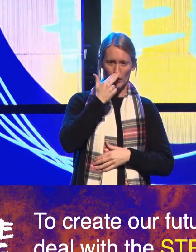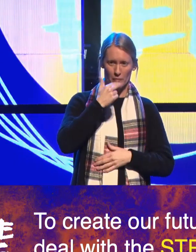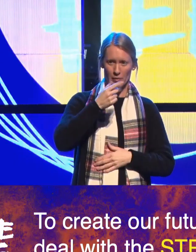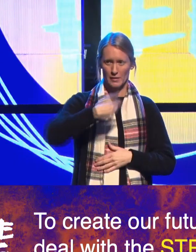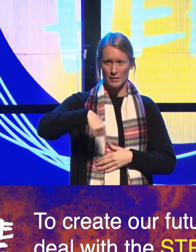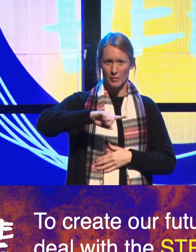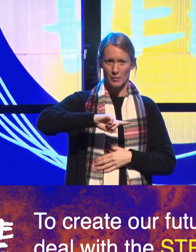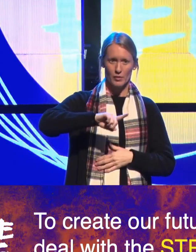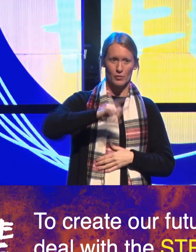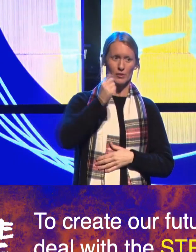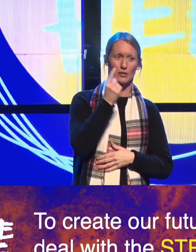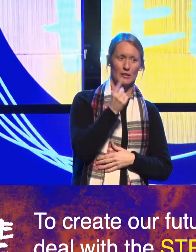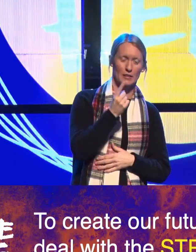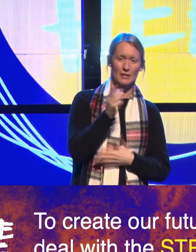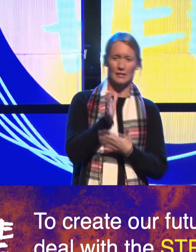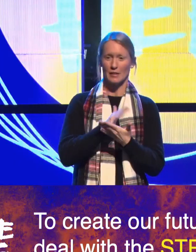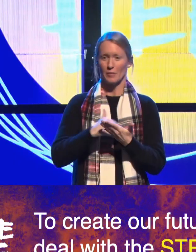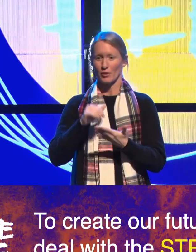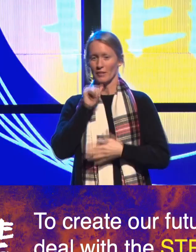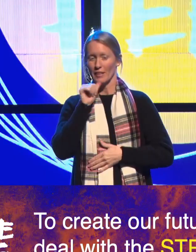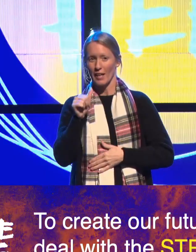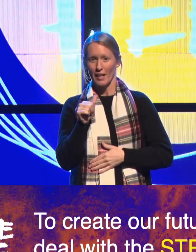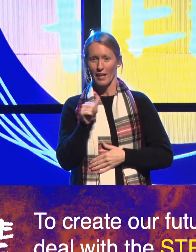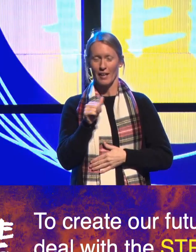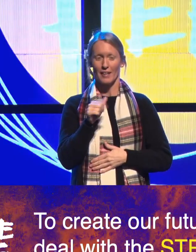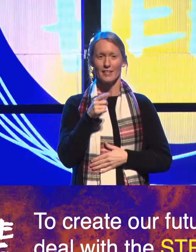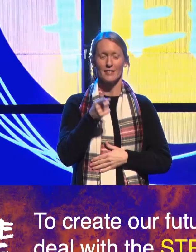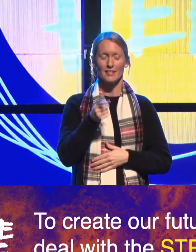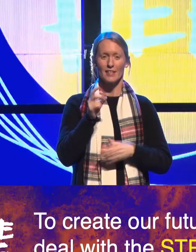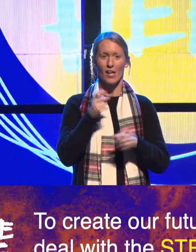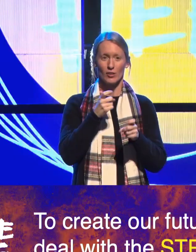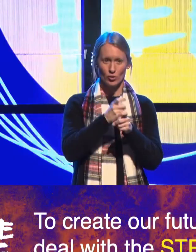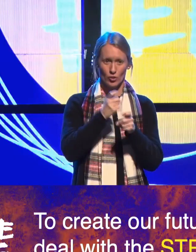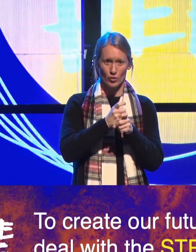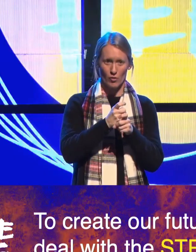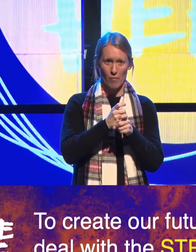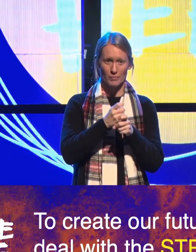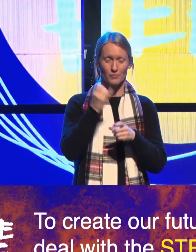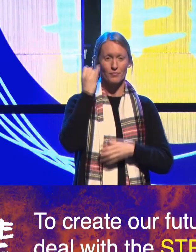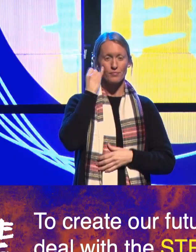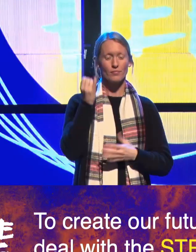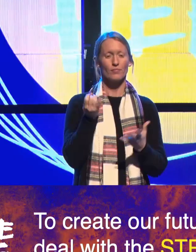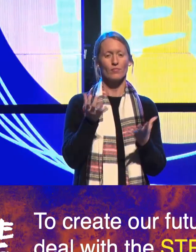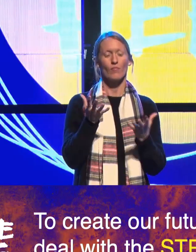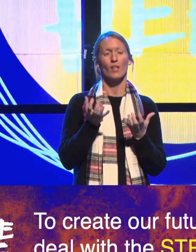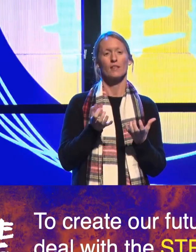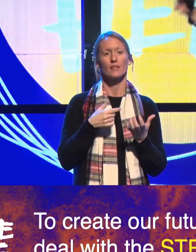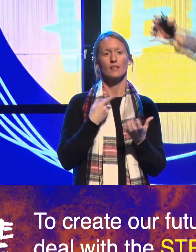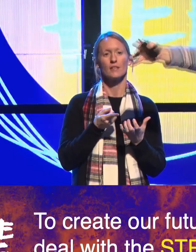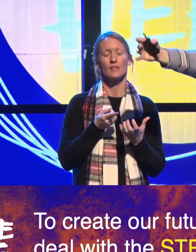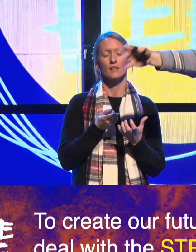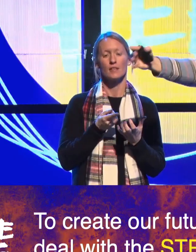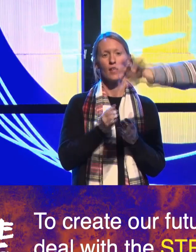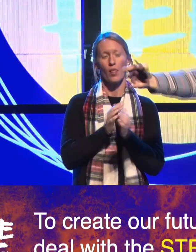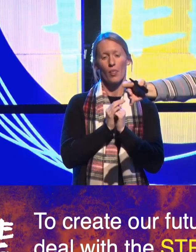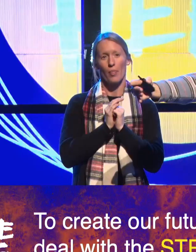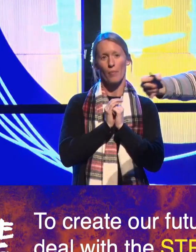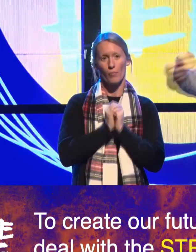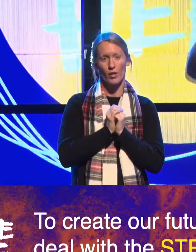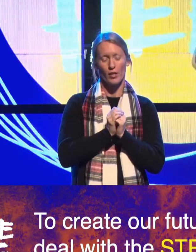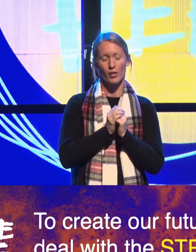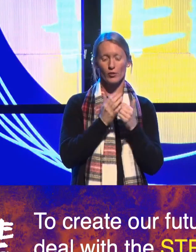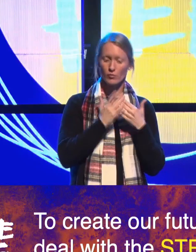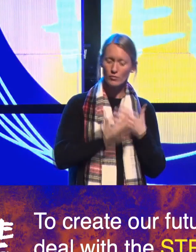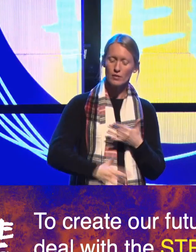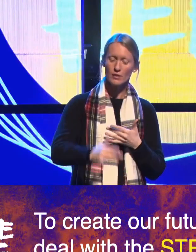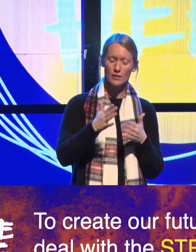get it, some of you wouldn't get it, but I'm going to go with it anyway. If you want to live out the prayer of Jabez and you want to extend your borders, you